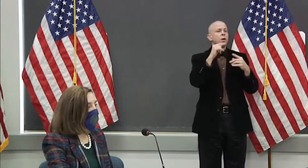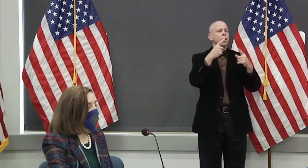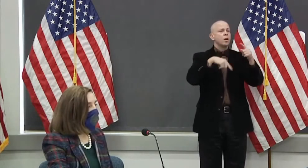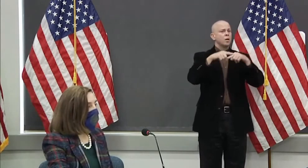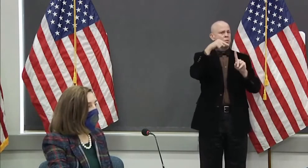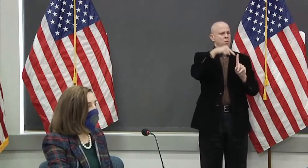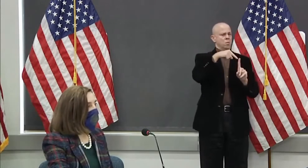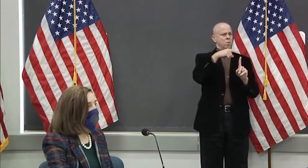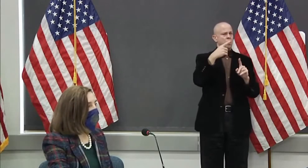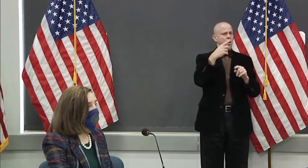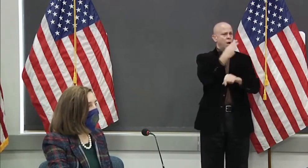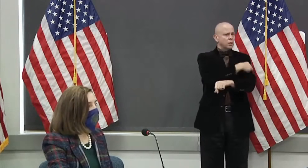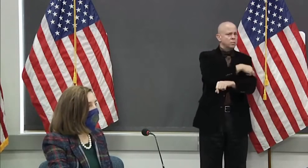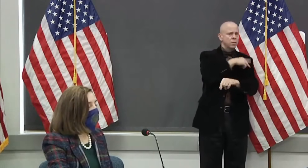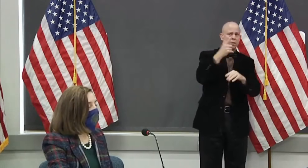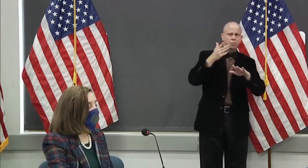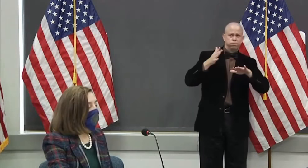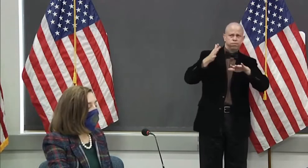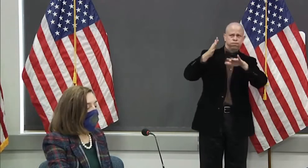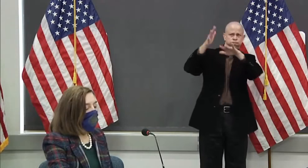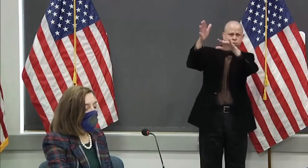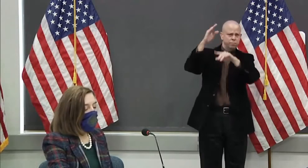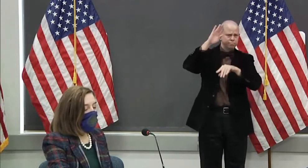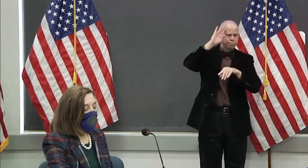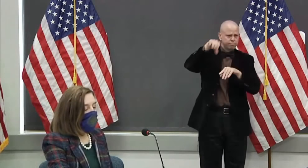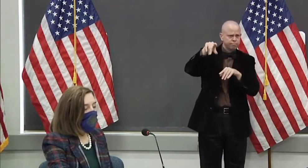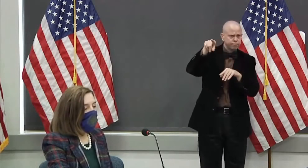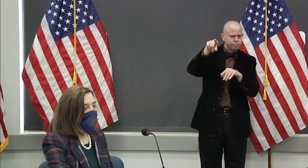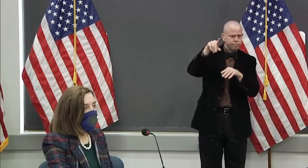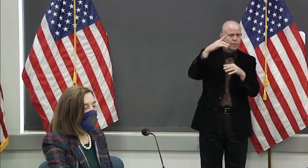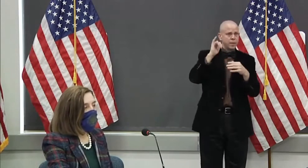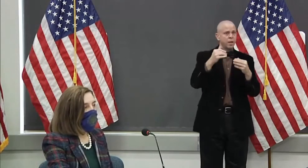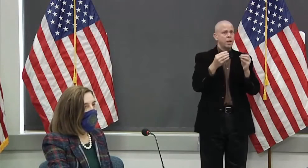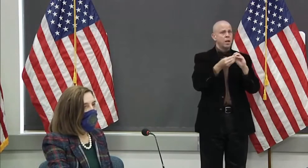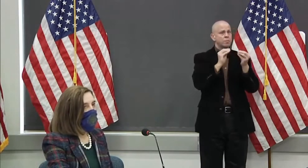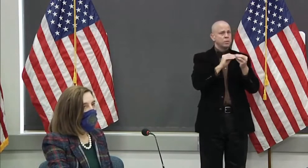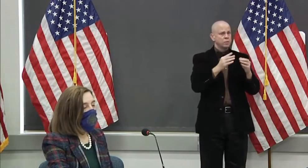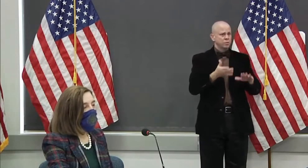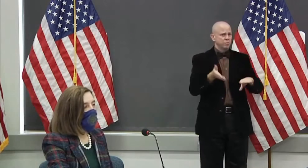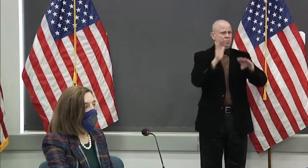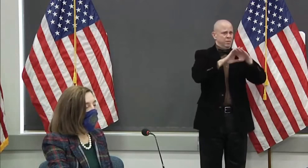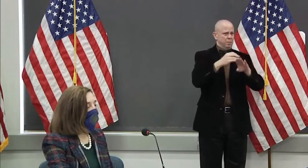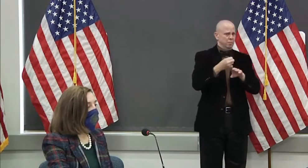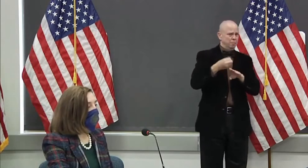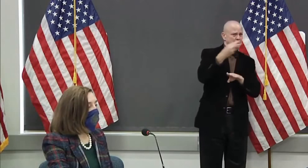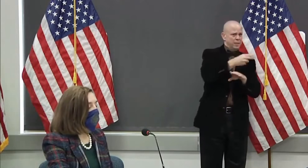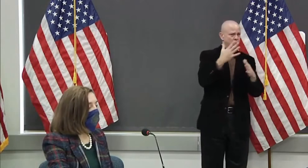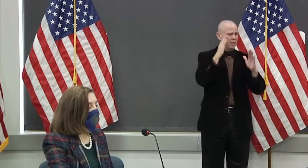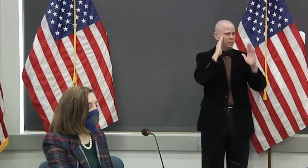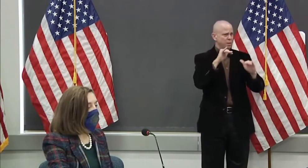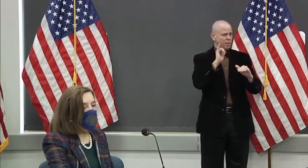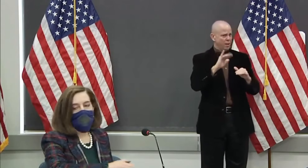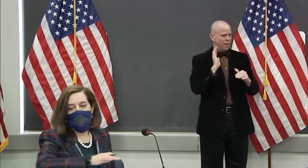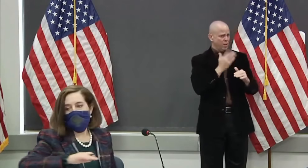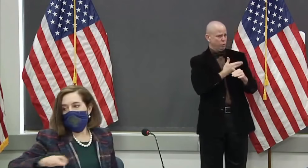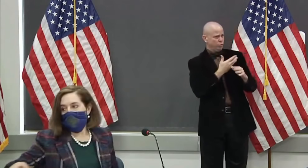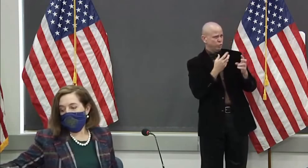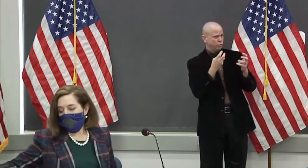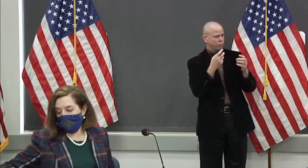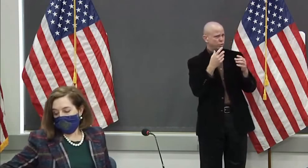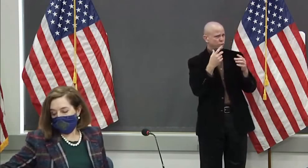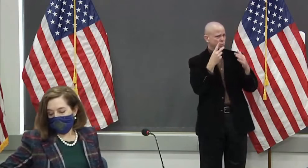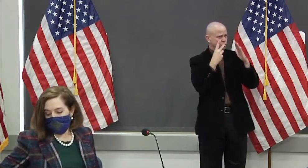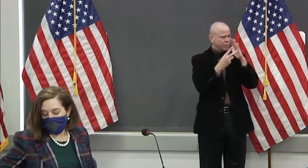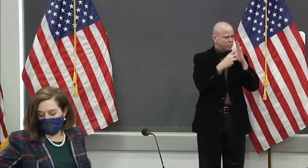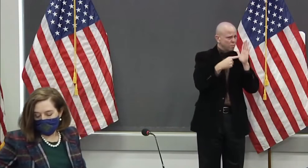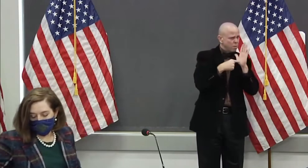and looking at those really elevated numbers, I mean, can our models are we able to do models fast enough